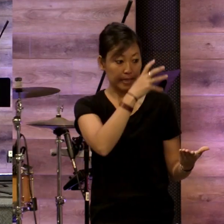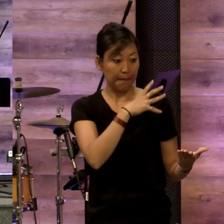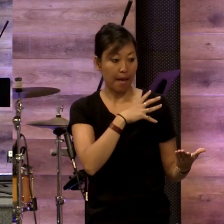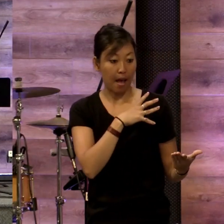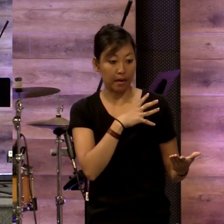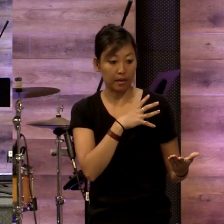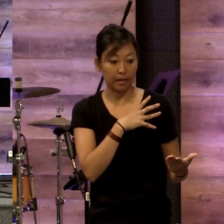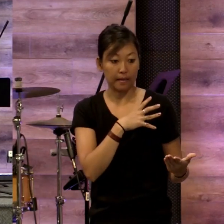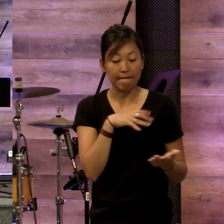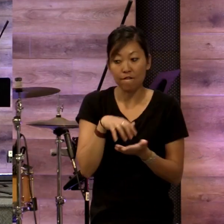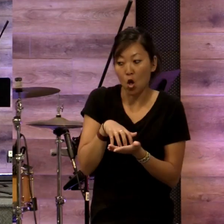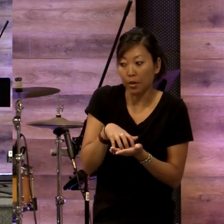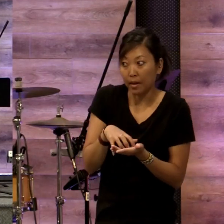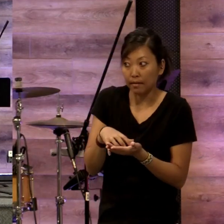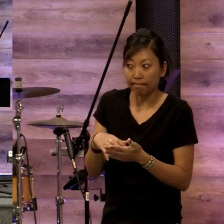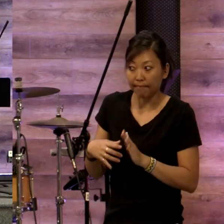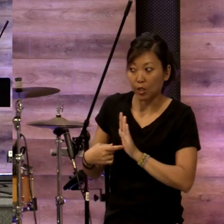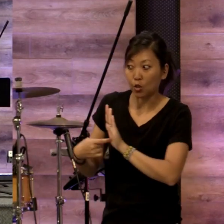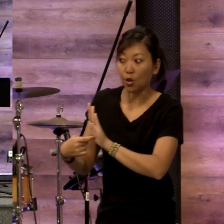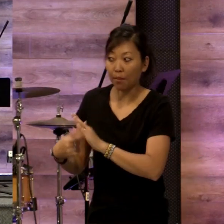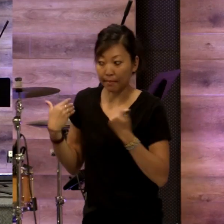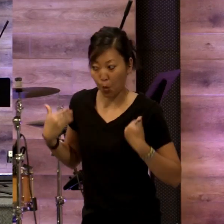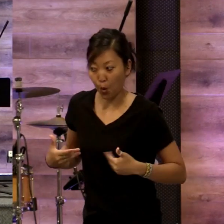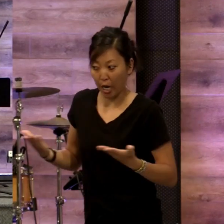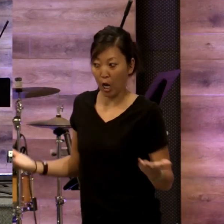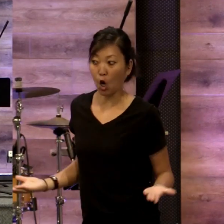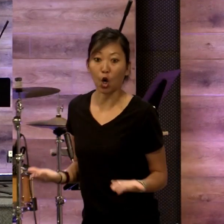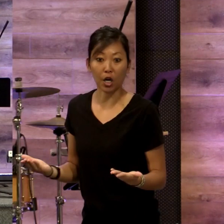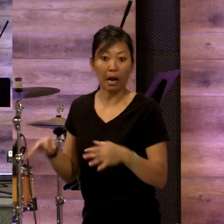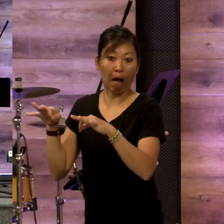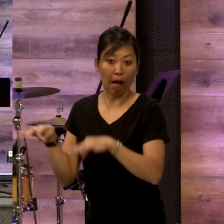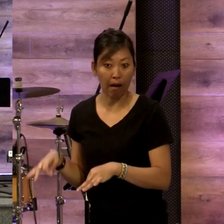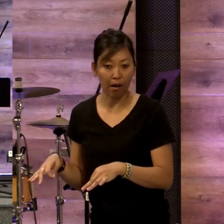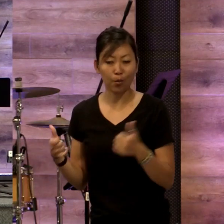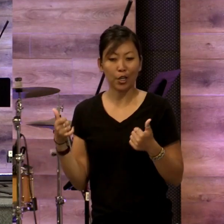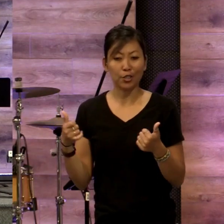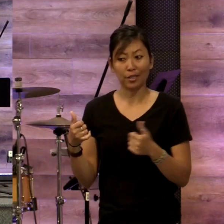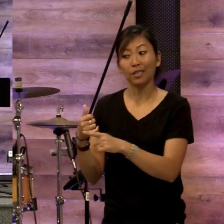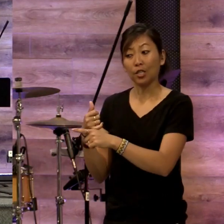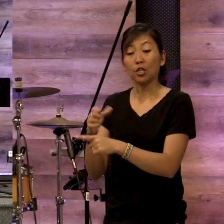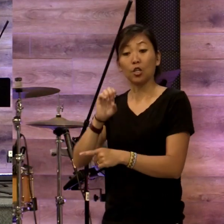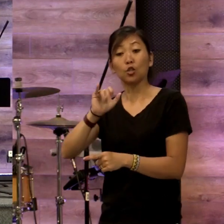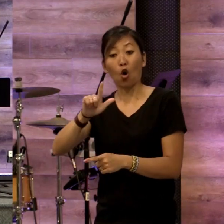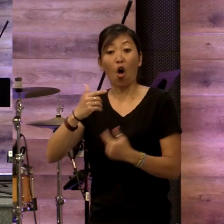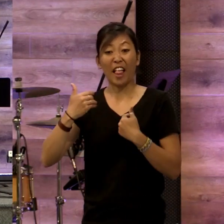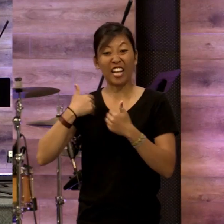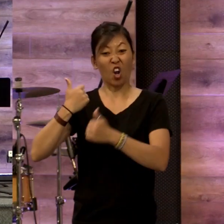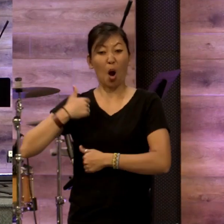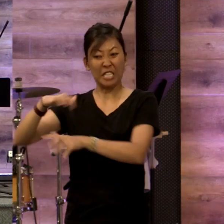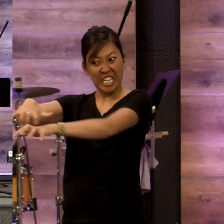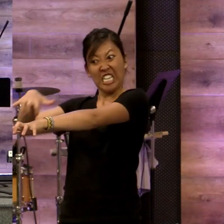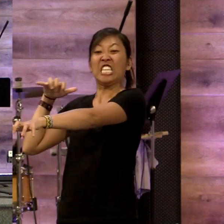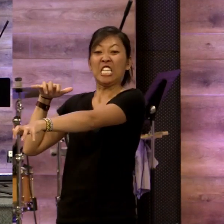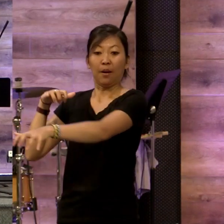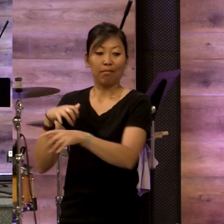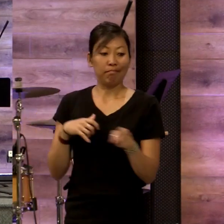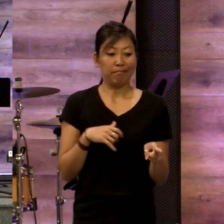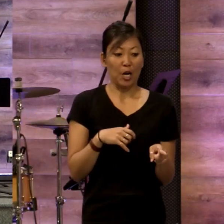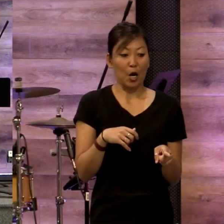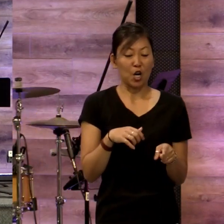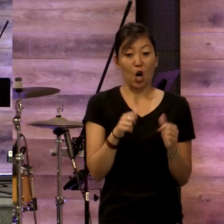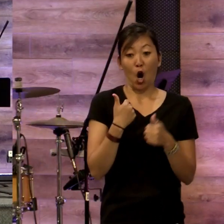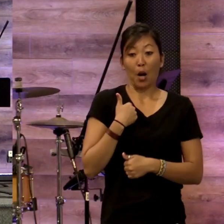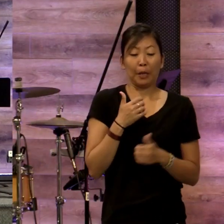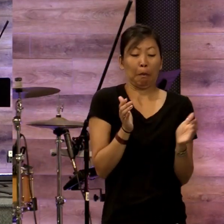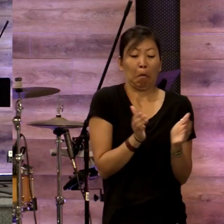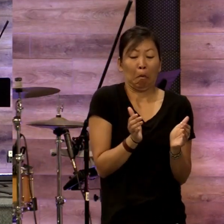risk in order to try to set the record straight? Remember, Saul has the superior army. The numbers don't make sense for David to create